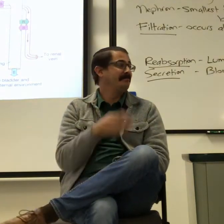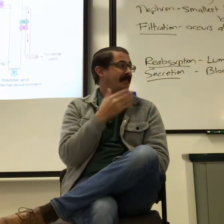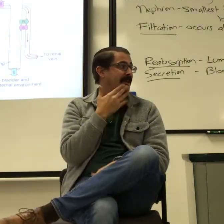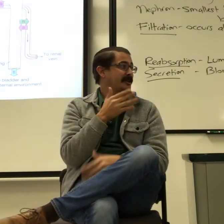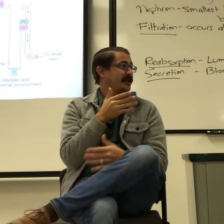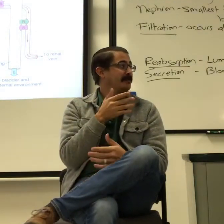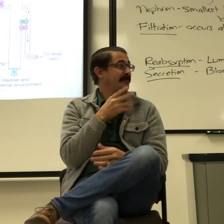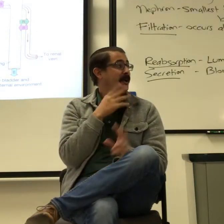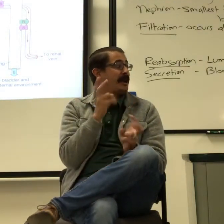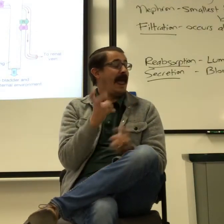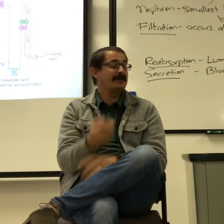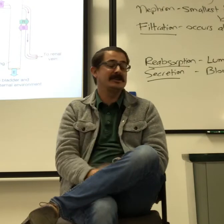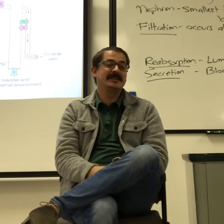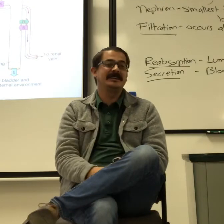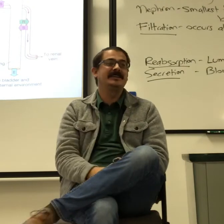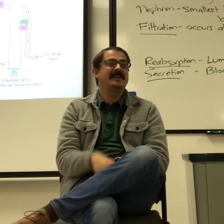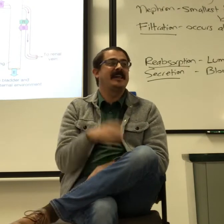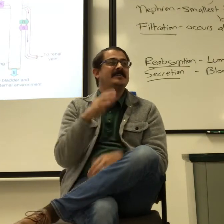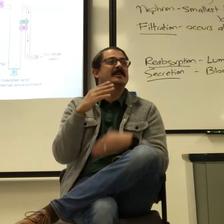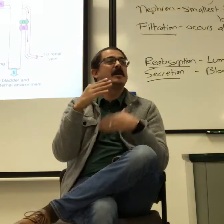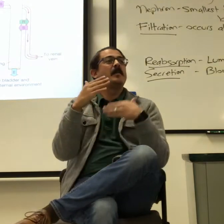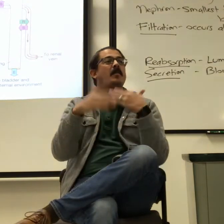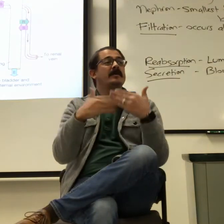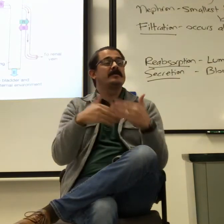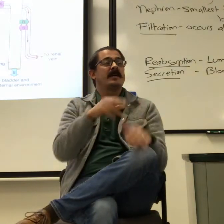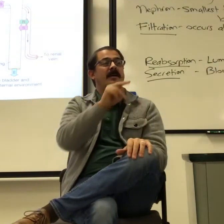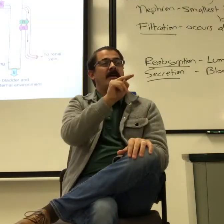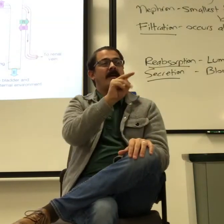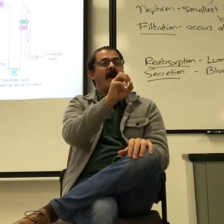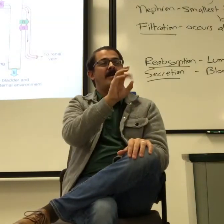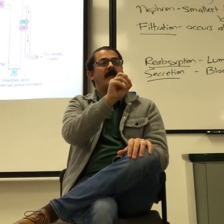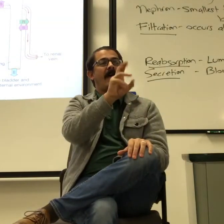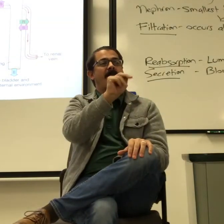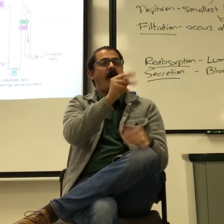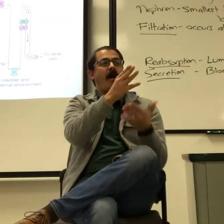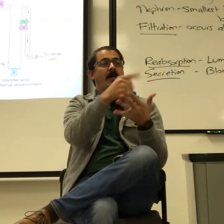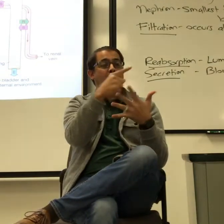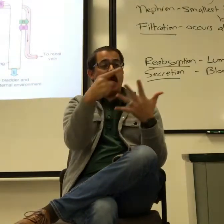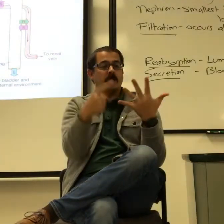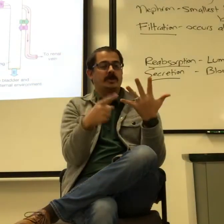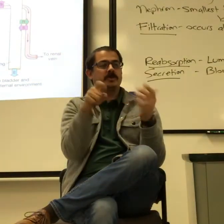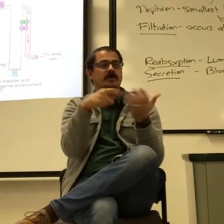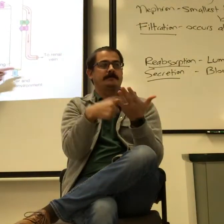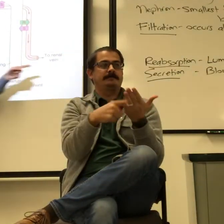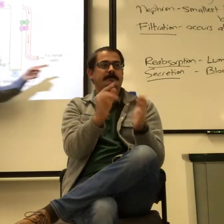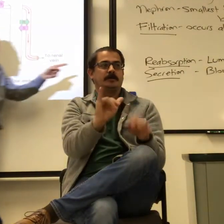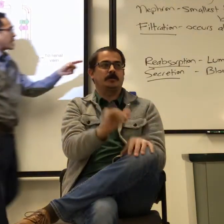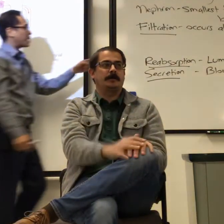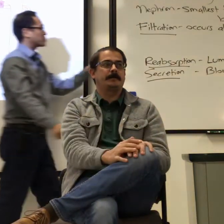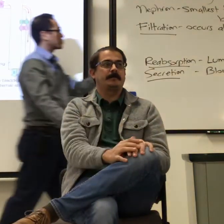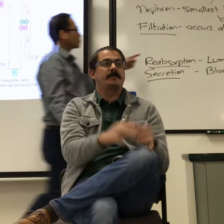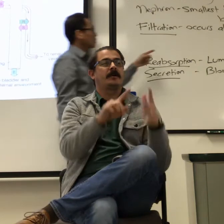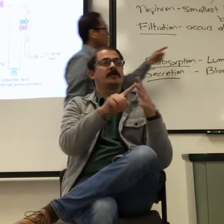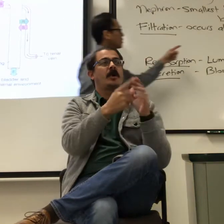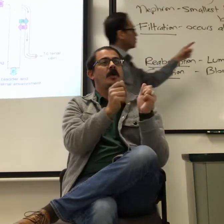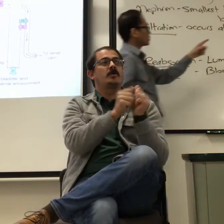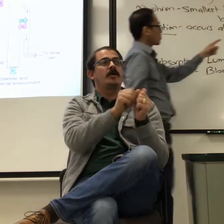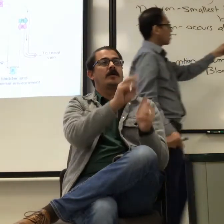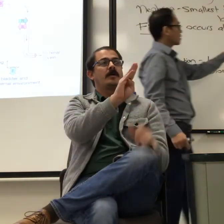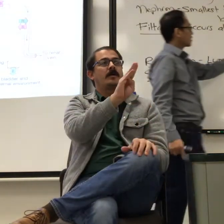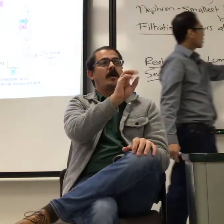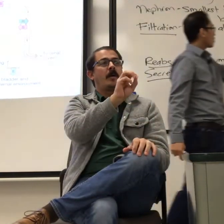the processes. The nephron parts we should go through too. It starts with the Bowman's capsule